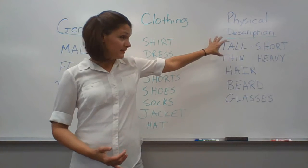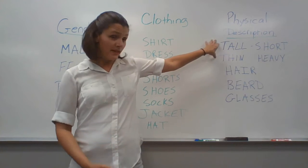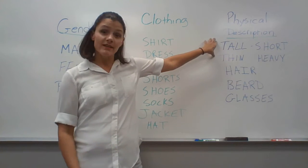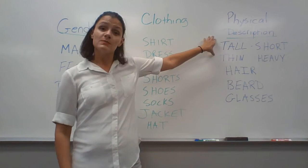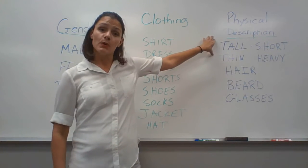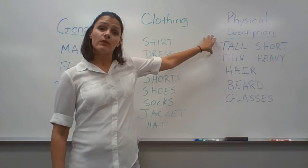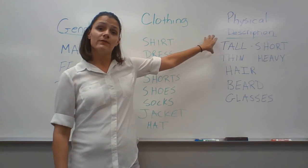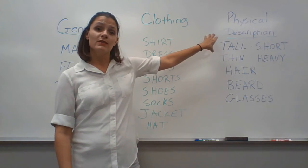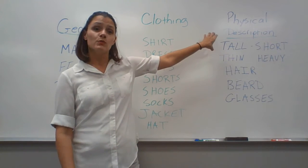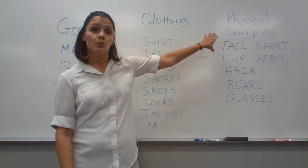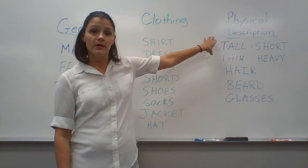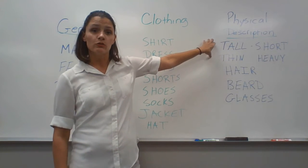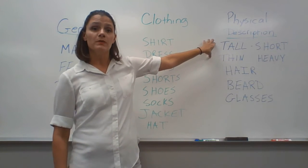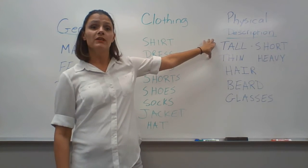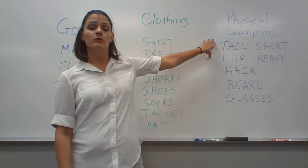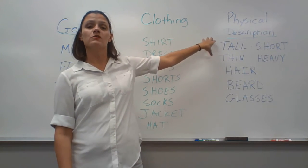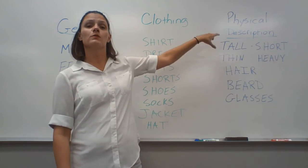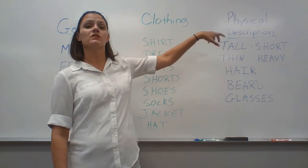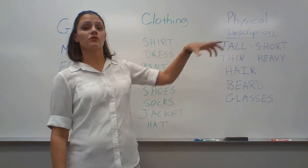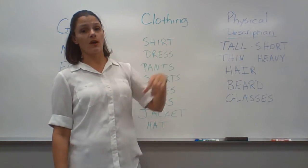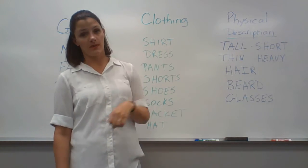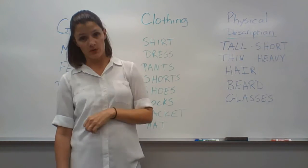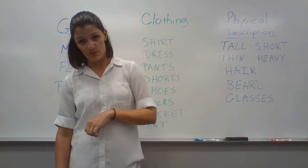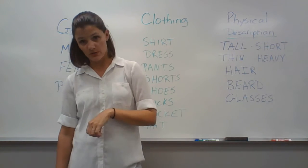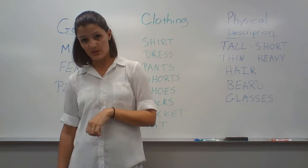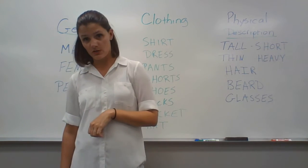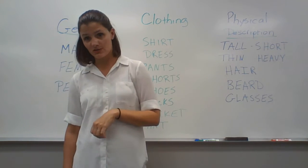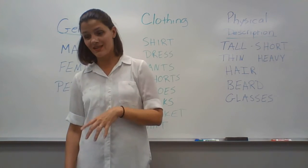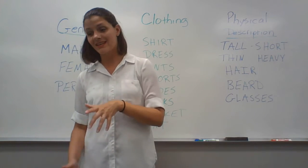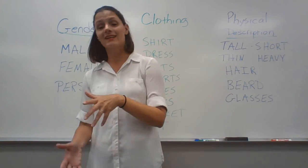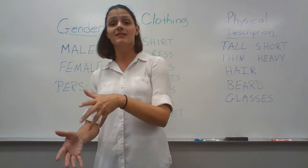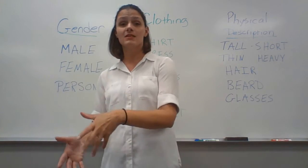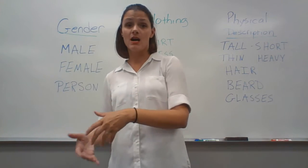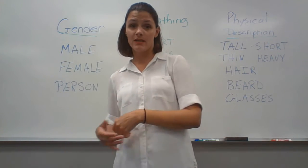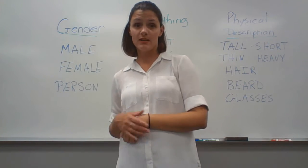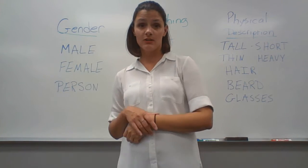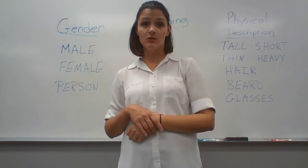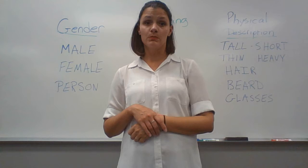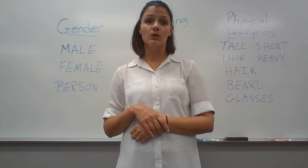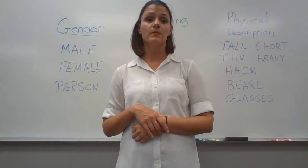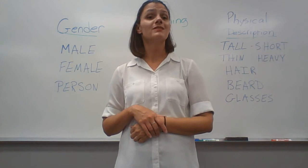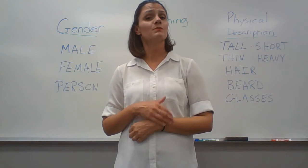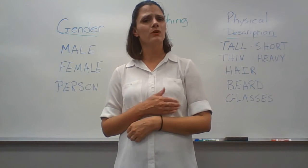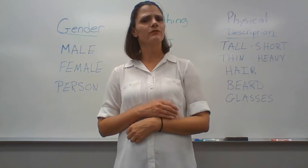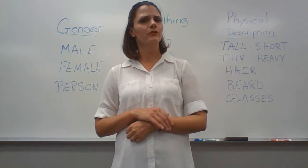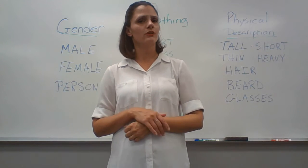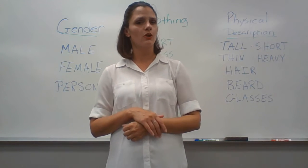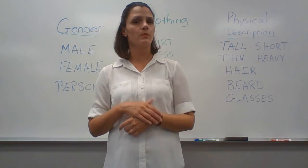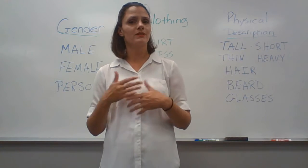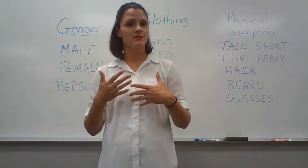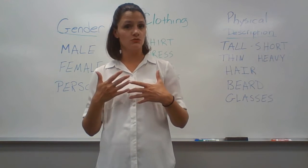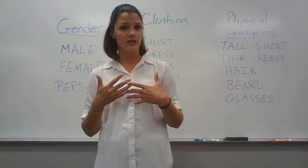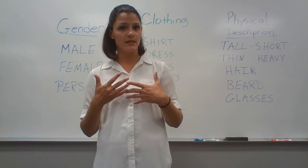Yes, both of these will be used when describing what a person looks like. It is not yet in your book, but it's important for you to know because it's